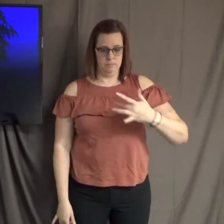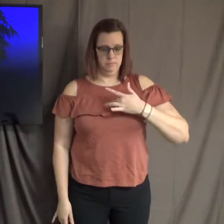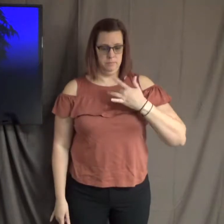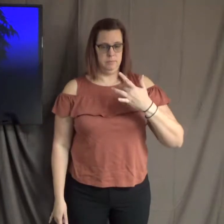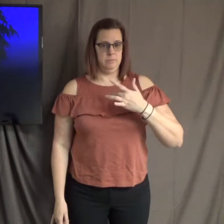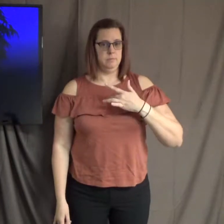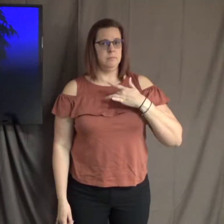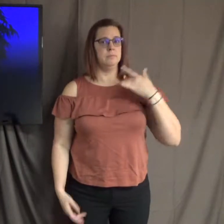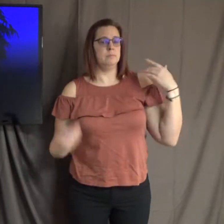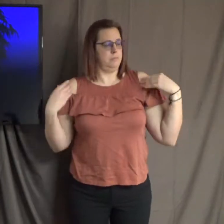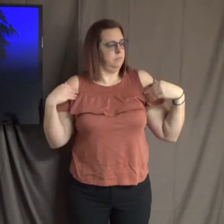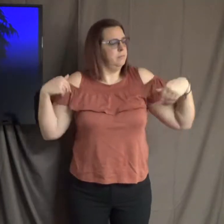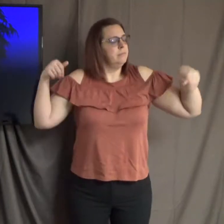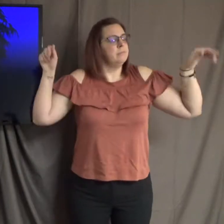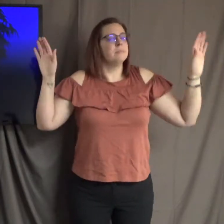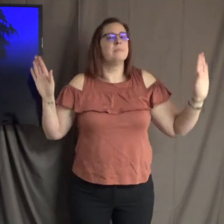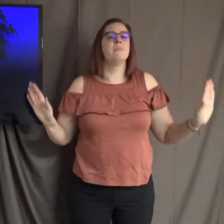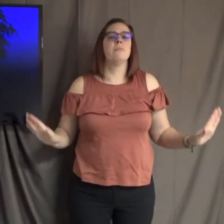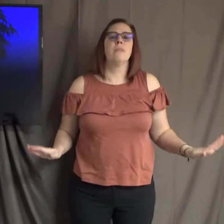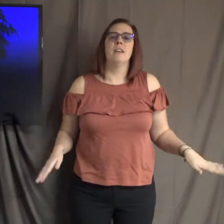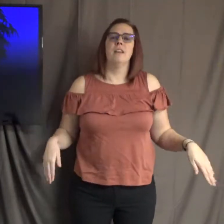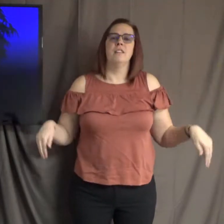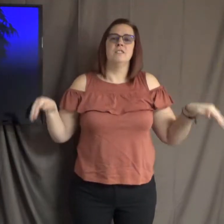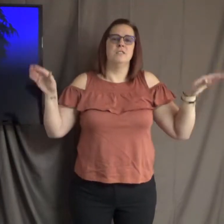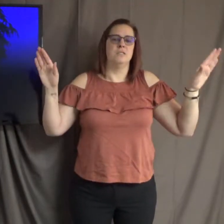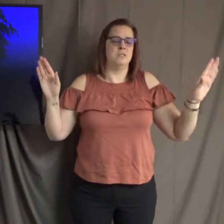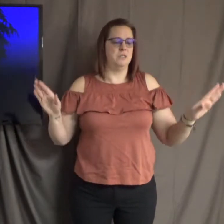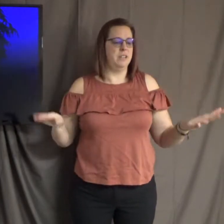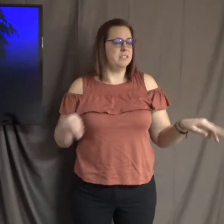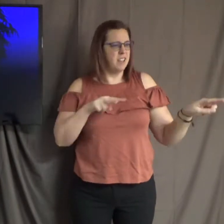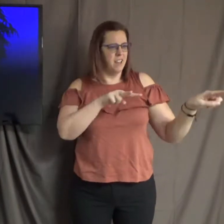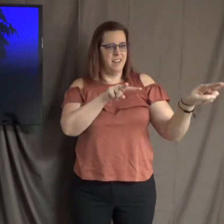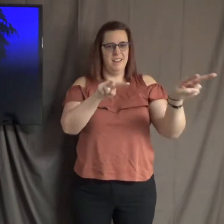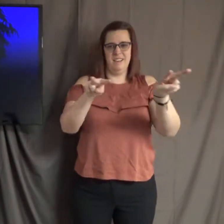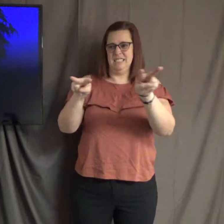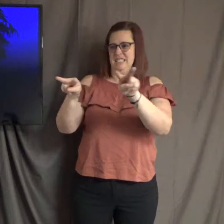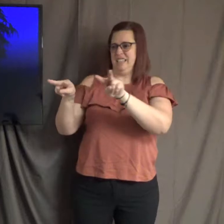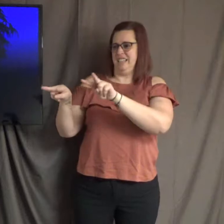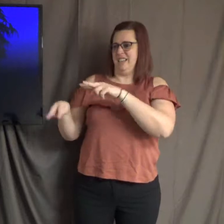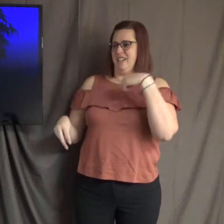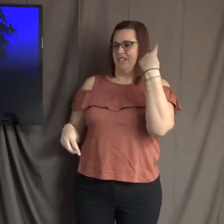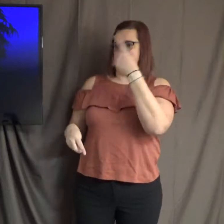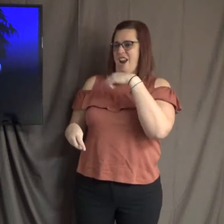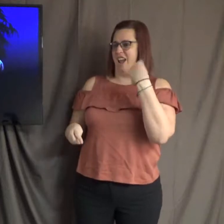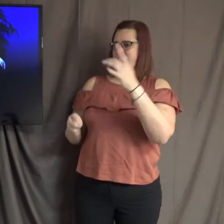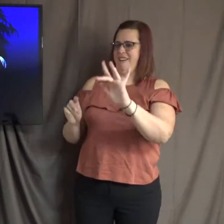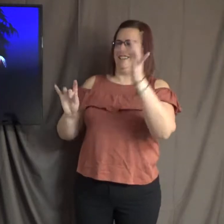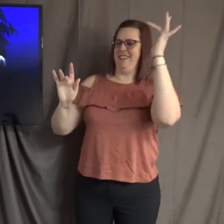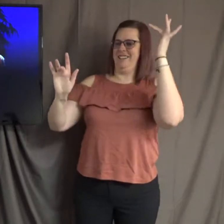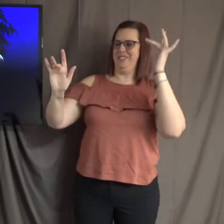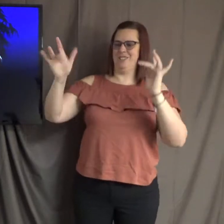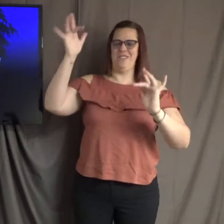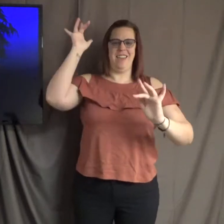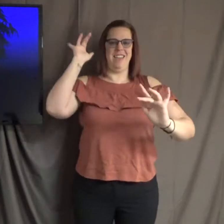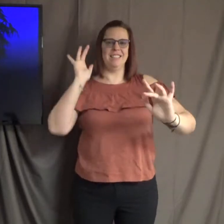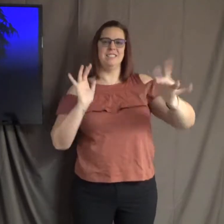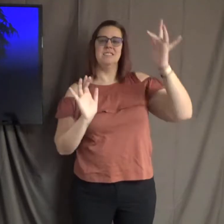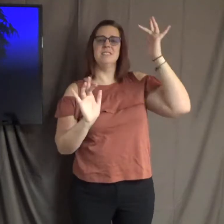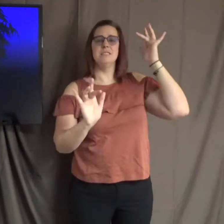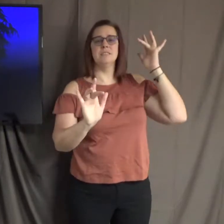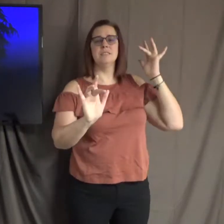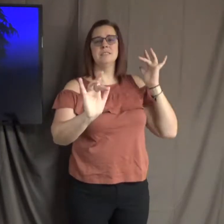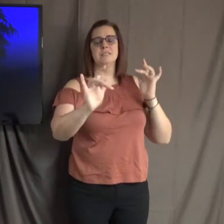I can hear the brush of angel wings. I see glory on each